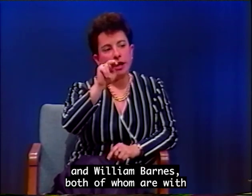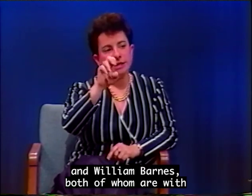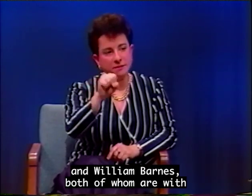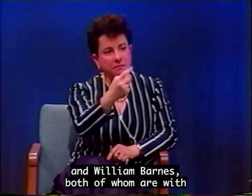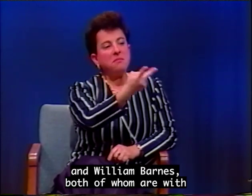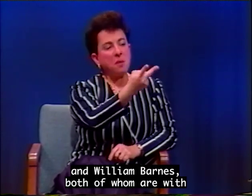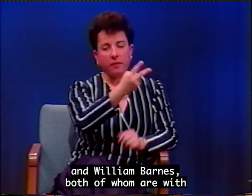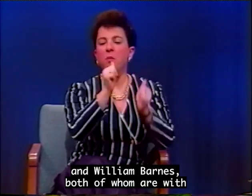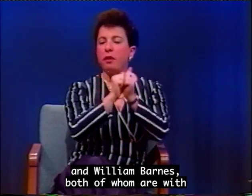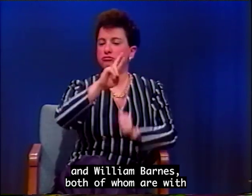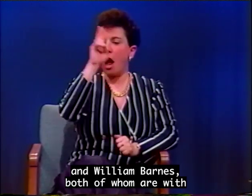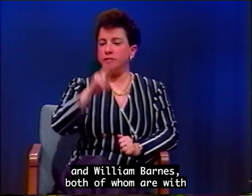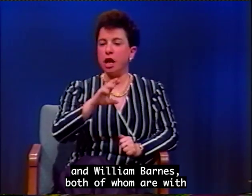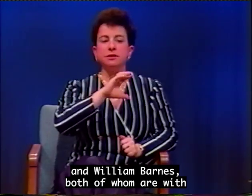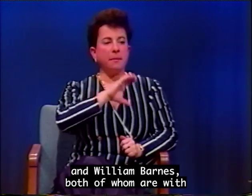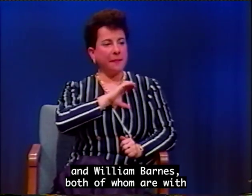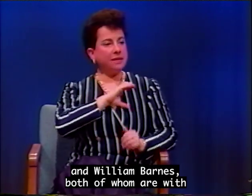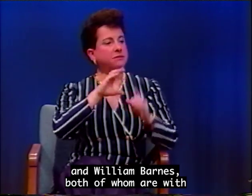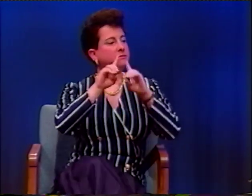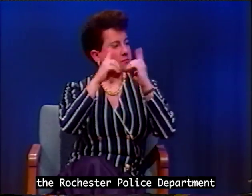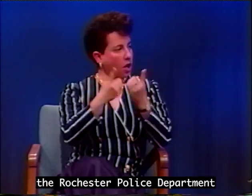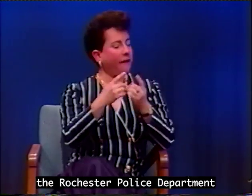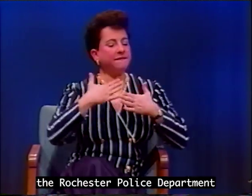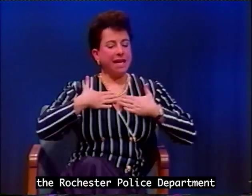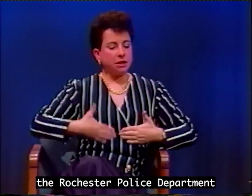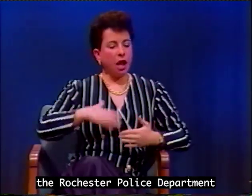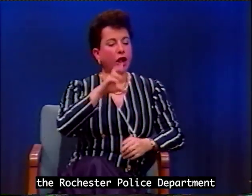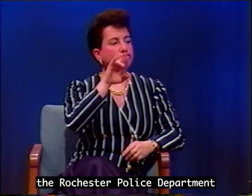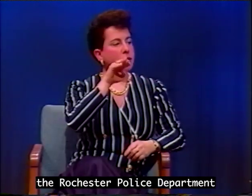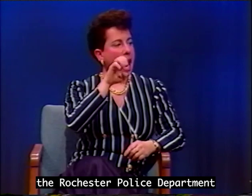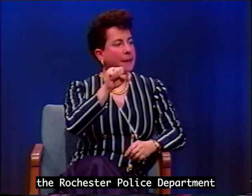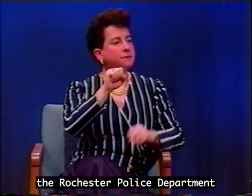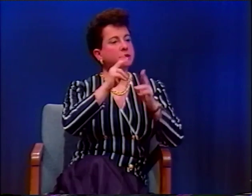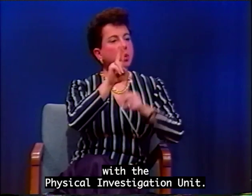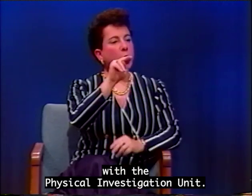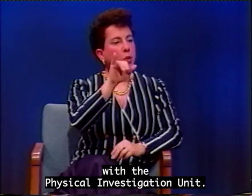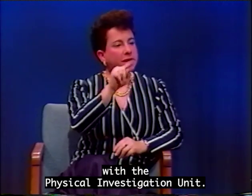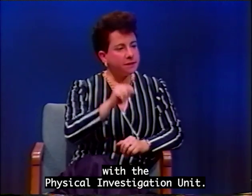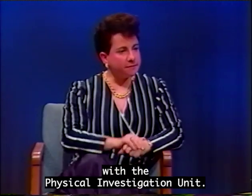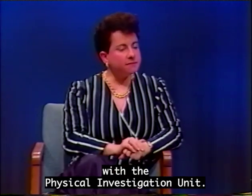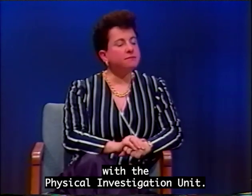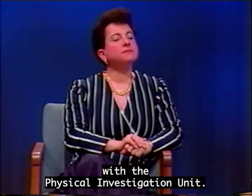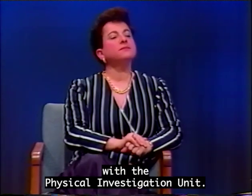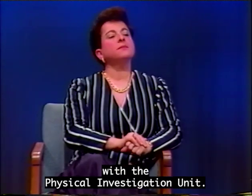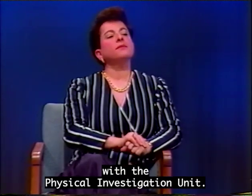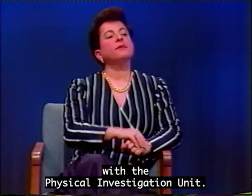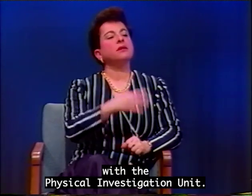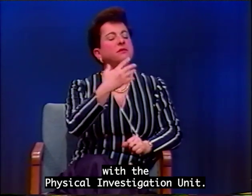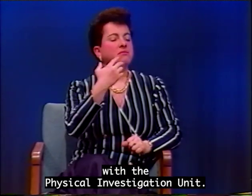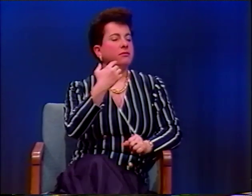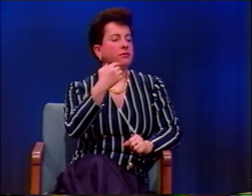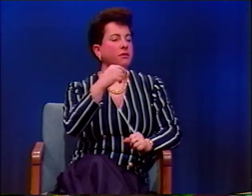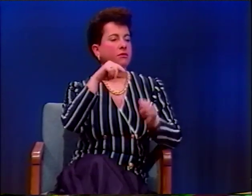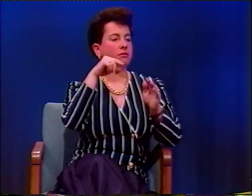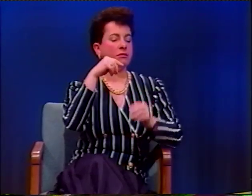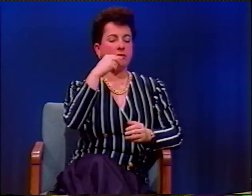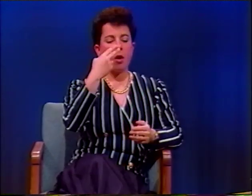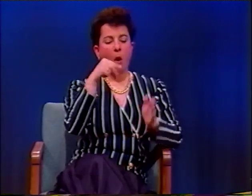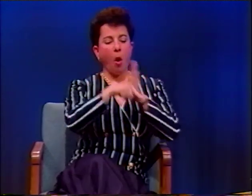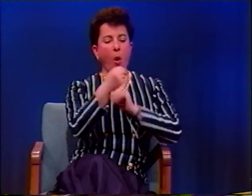and William Barnes, both of whom are with the Rochester Police Department with the Physical Investigation Unit.